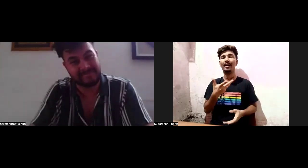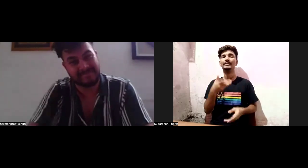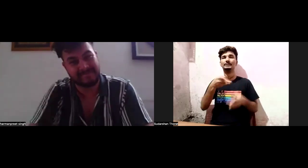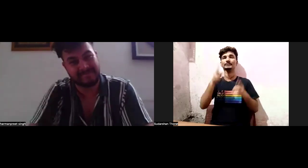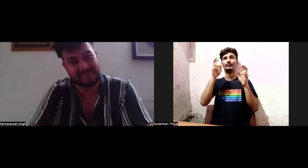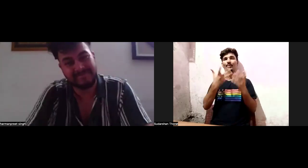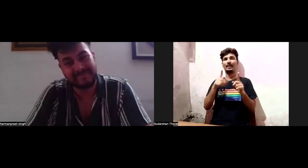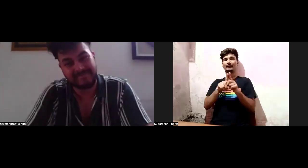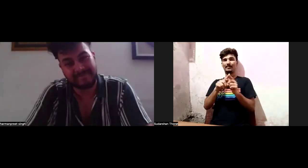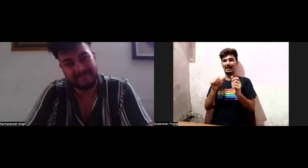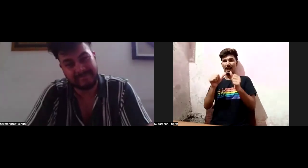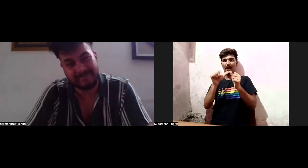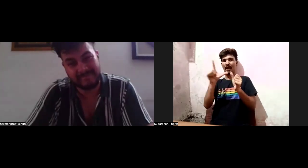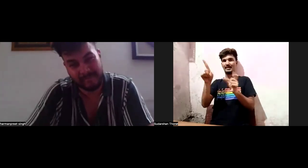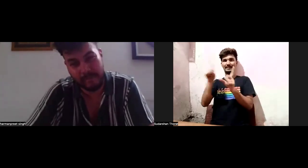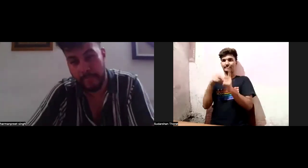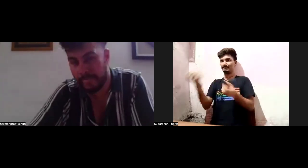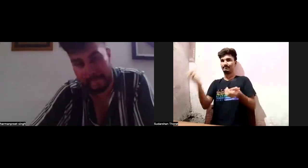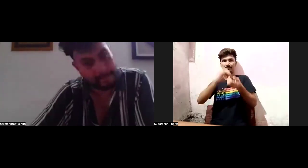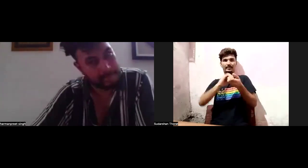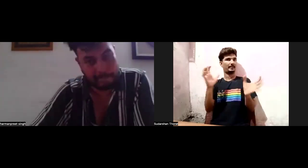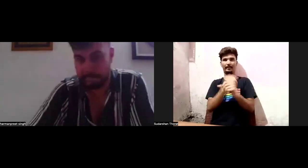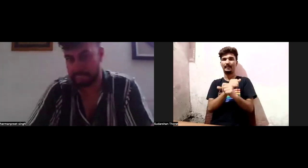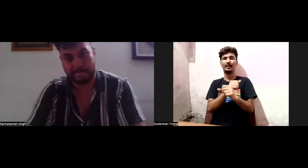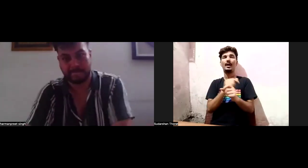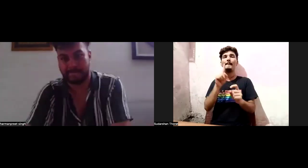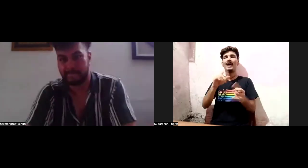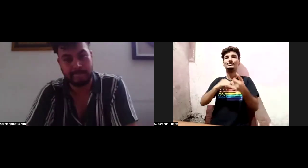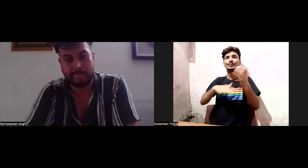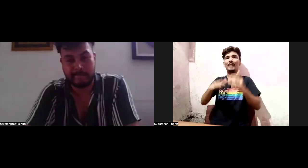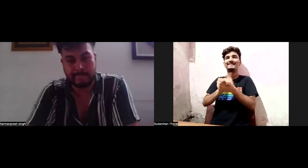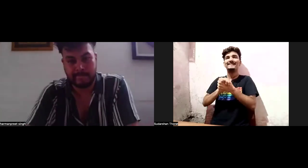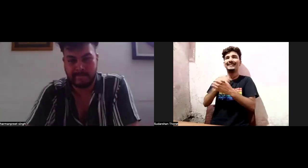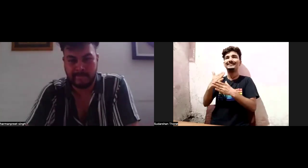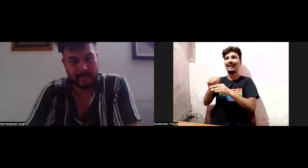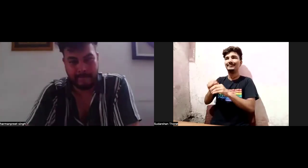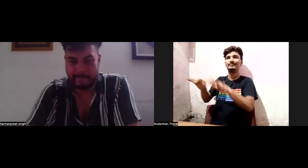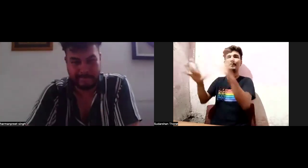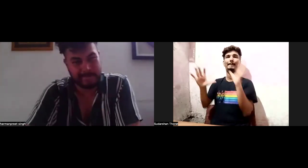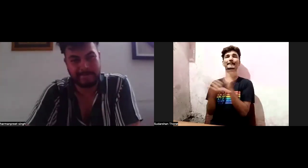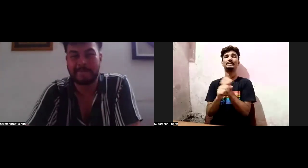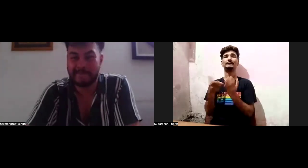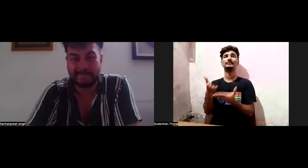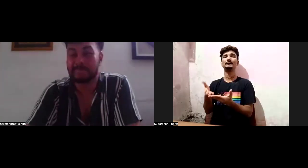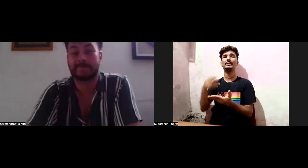And something really cool I learned was